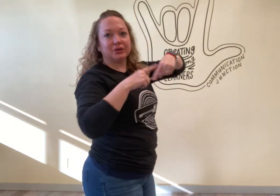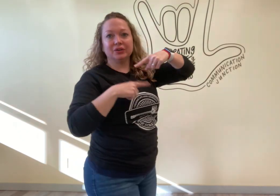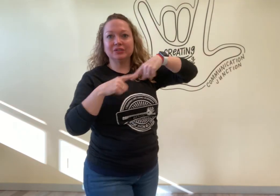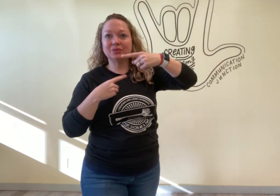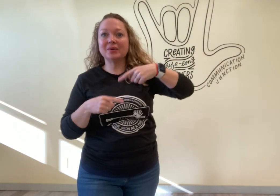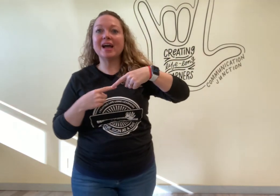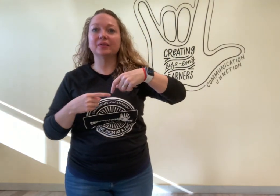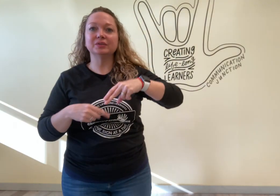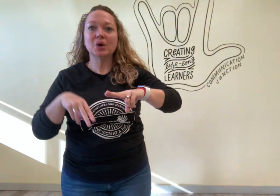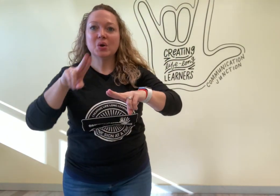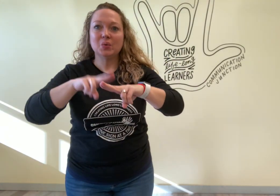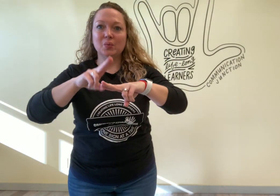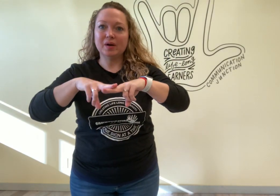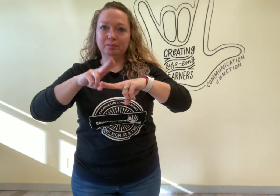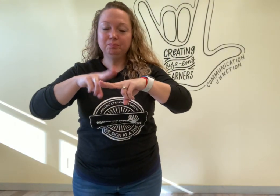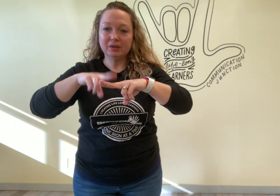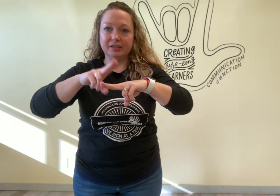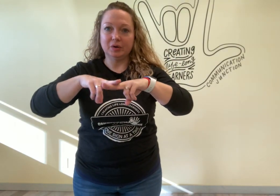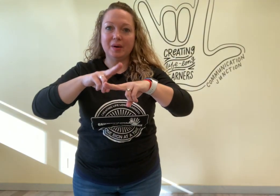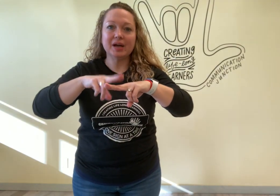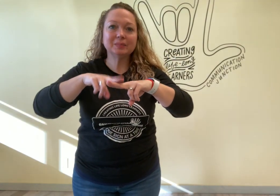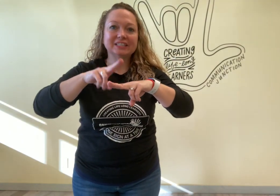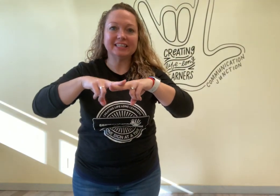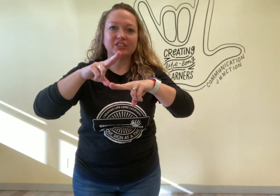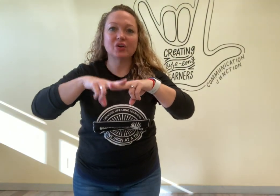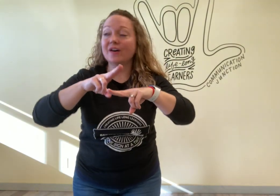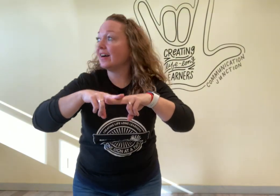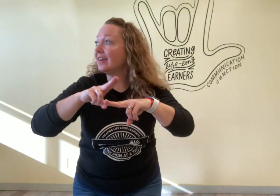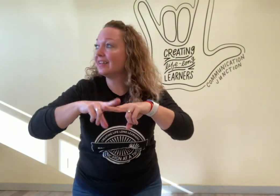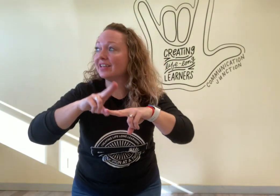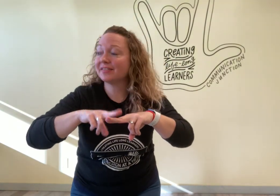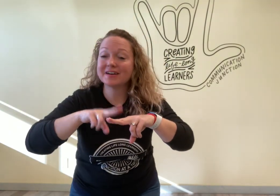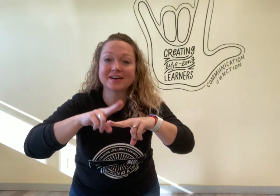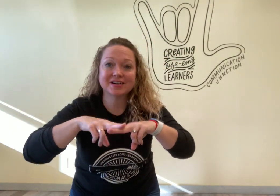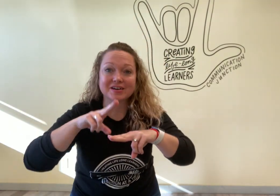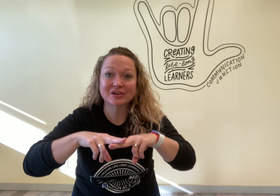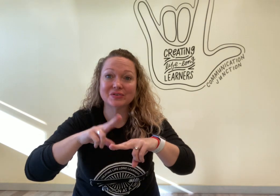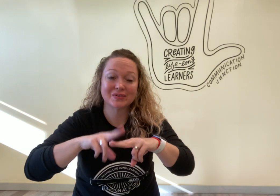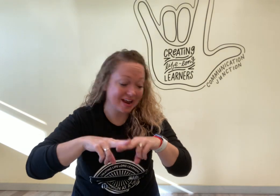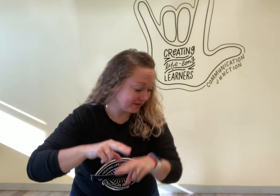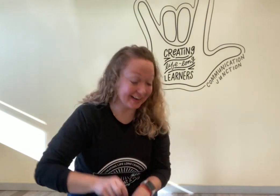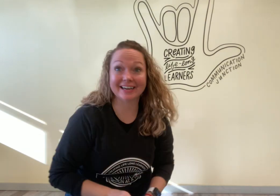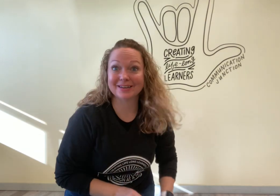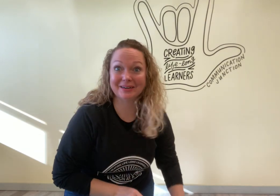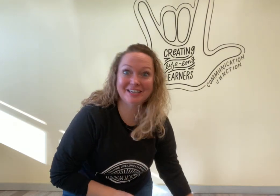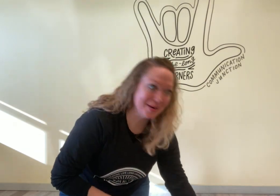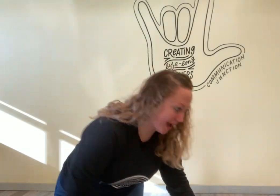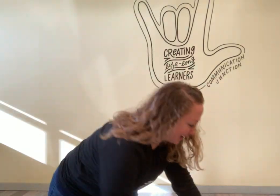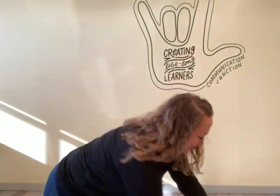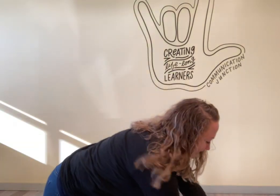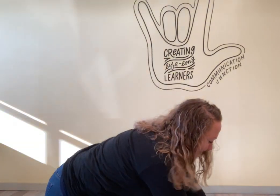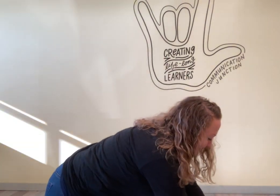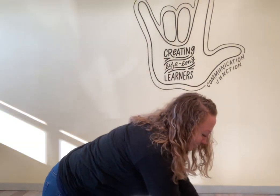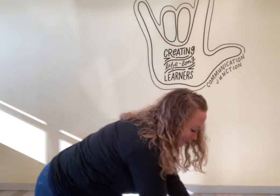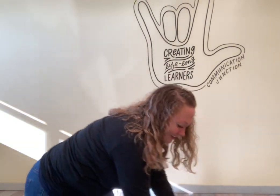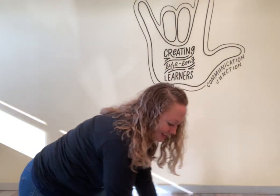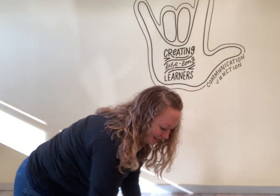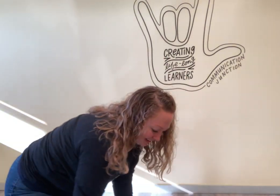turns around. One little bottom sits on the ground. I gotta get my chair back.